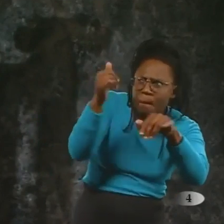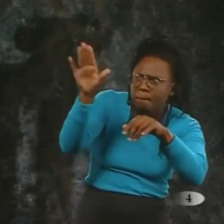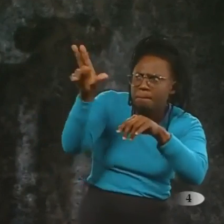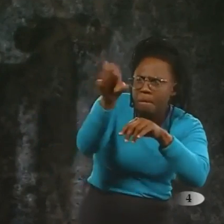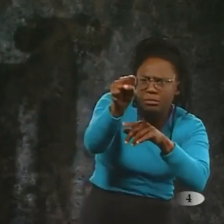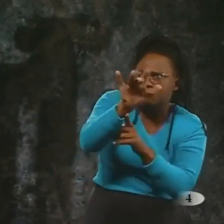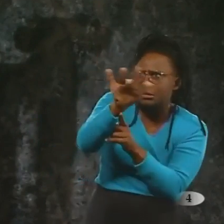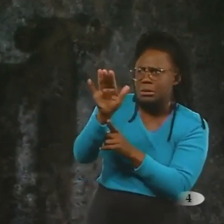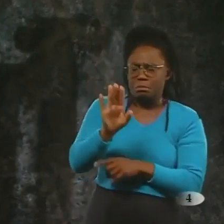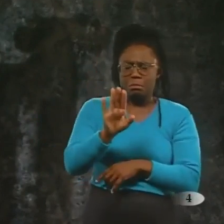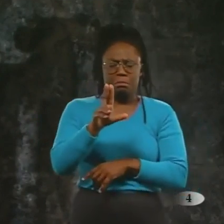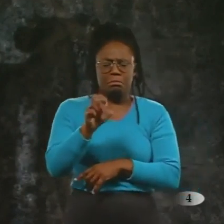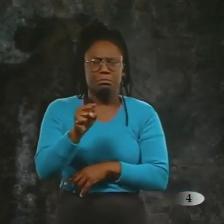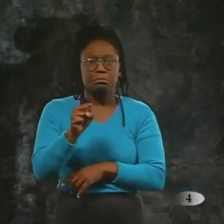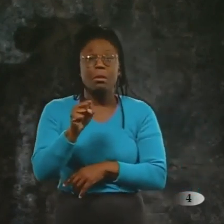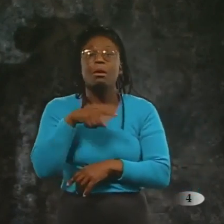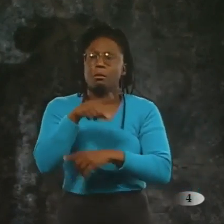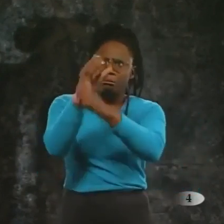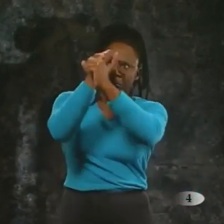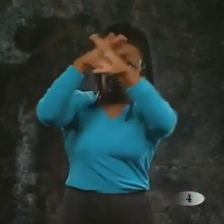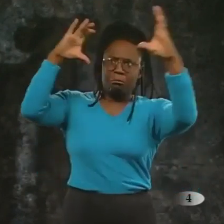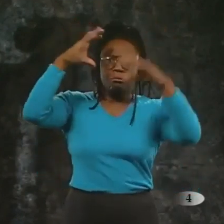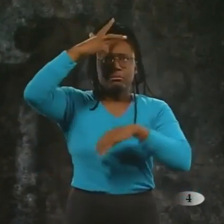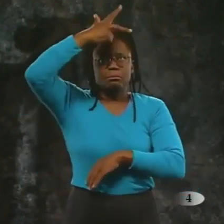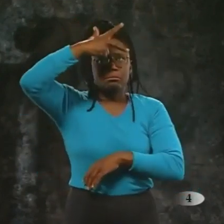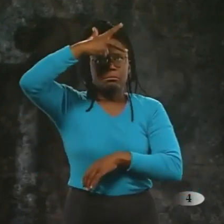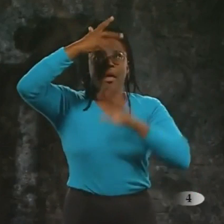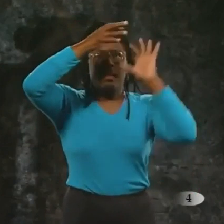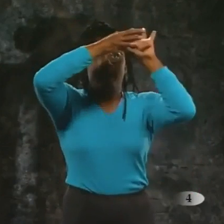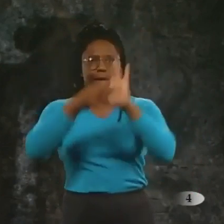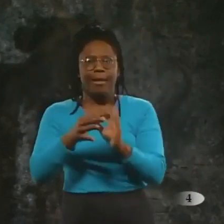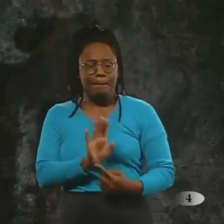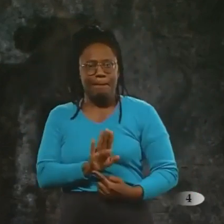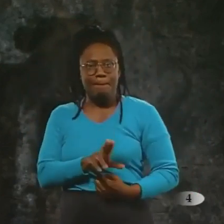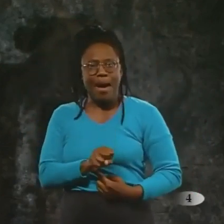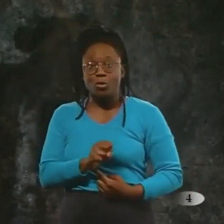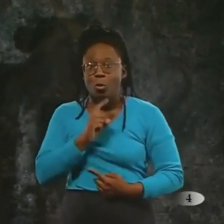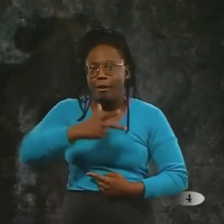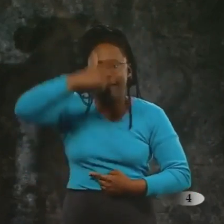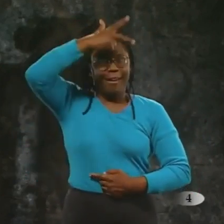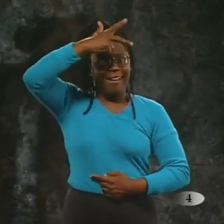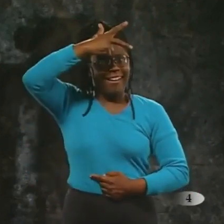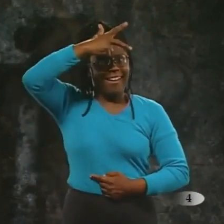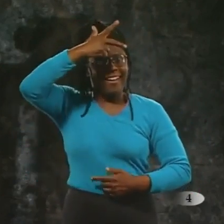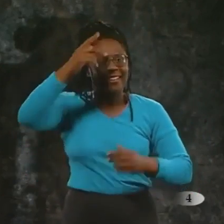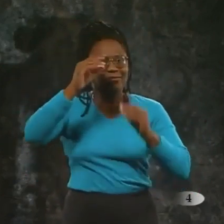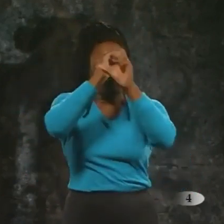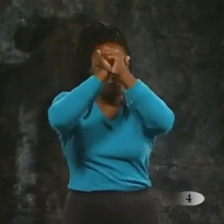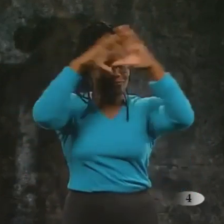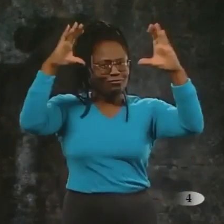their hand to their child to fingerspell bus. It stays facing the bus. For that child, they